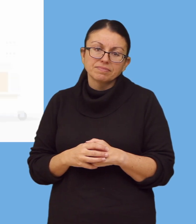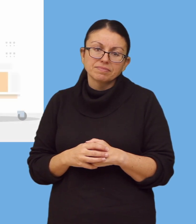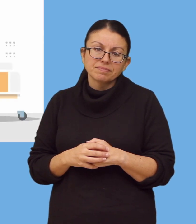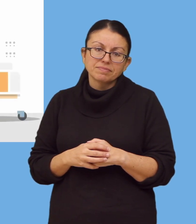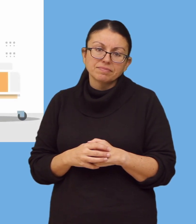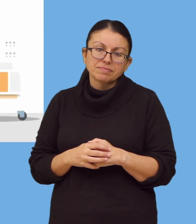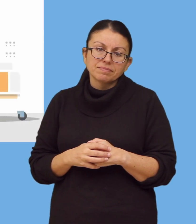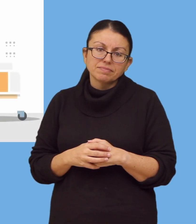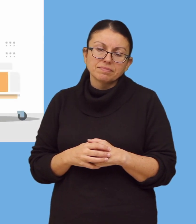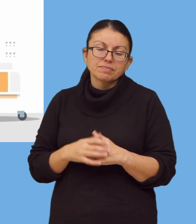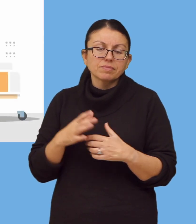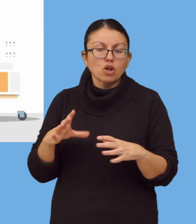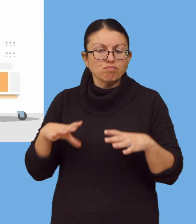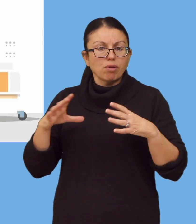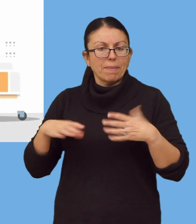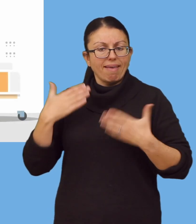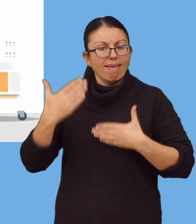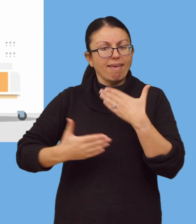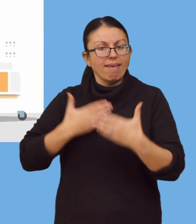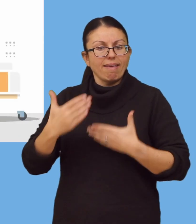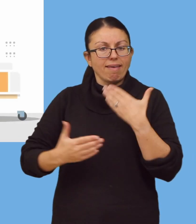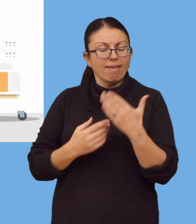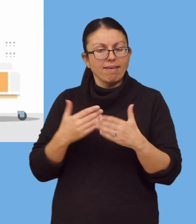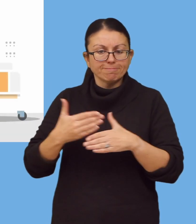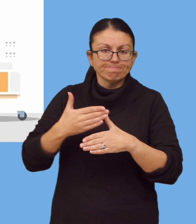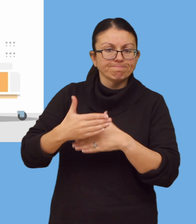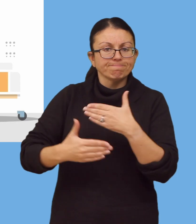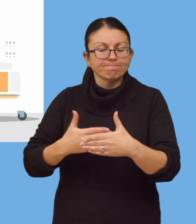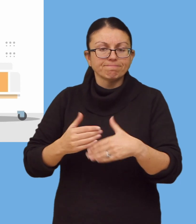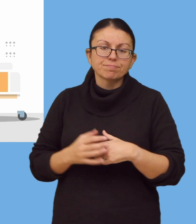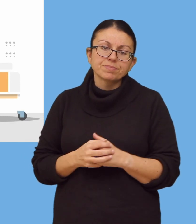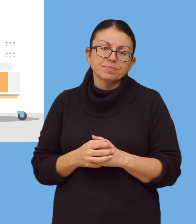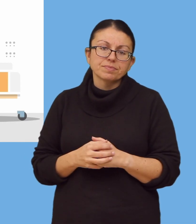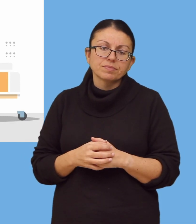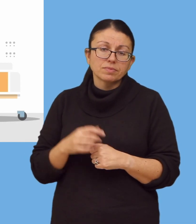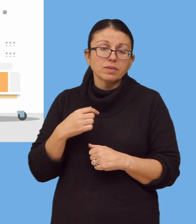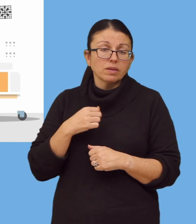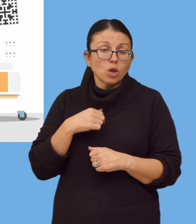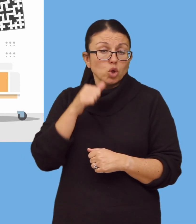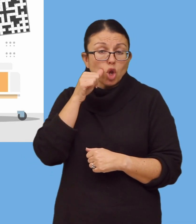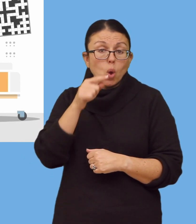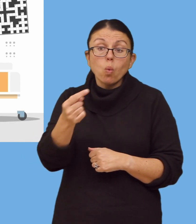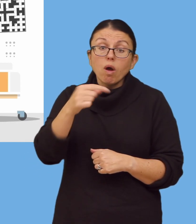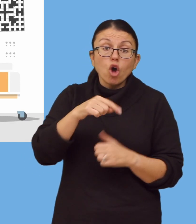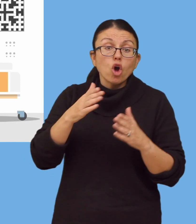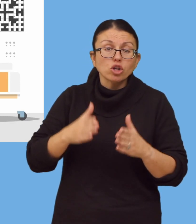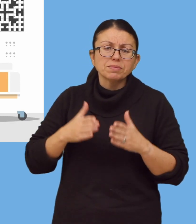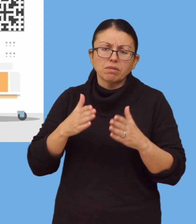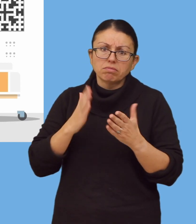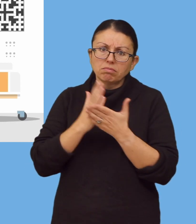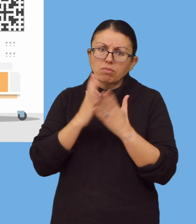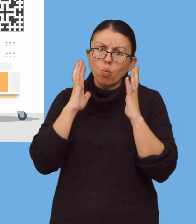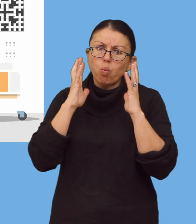Listening to music on headphones. Reading a book or doing puzzles can help you relax and time will seem to pass